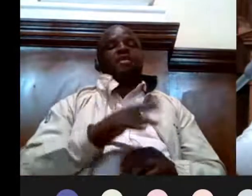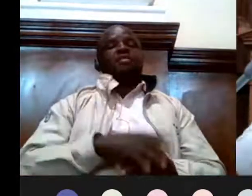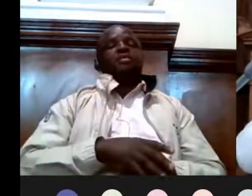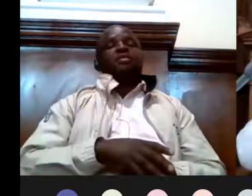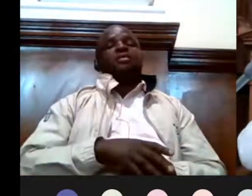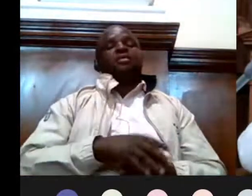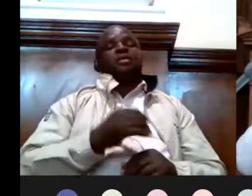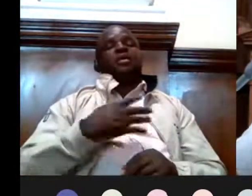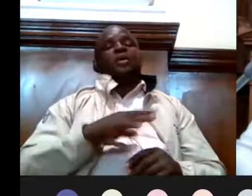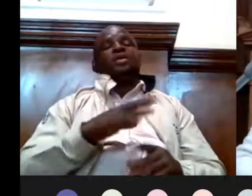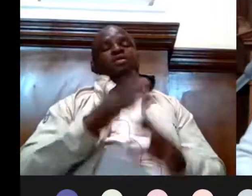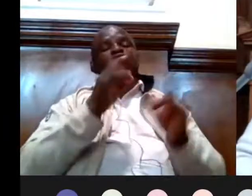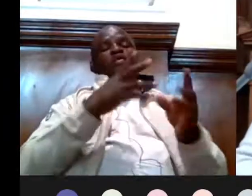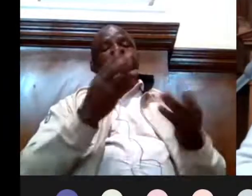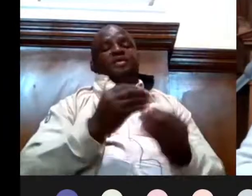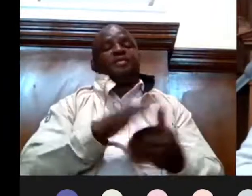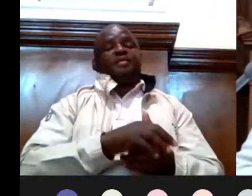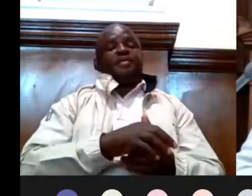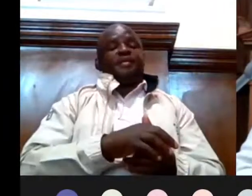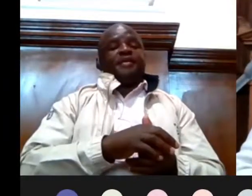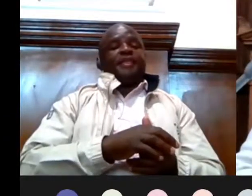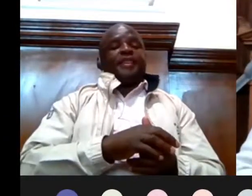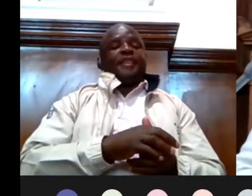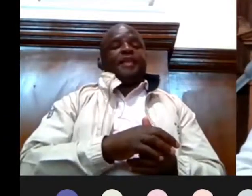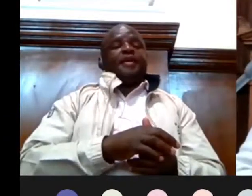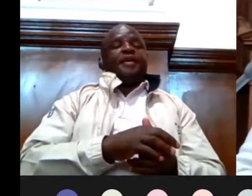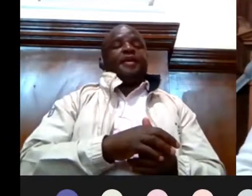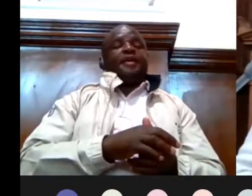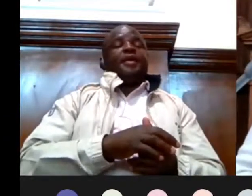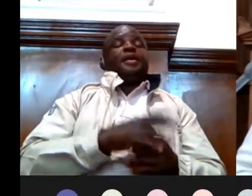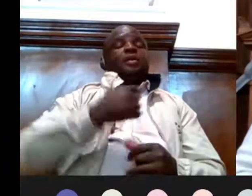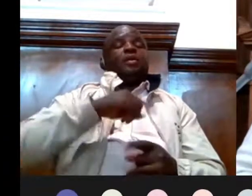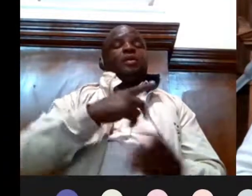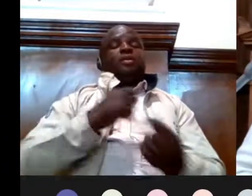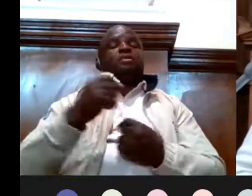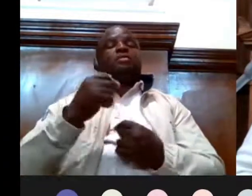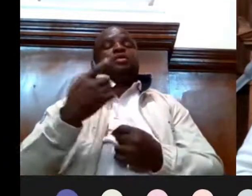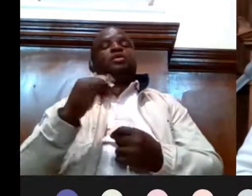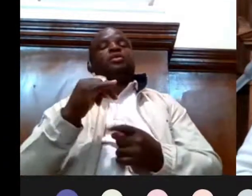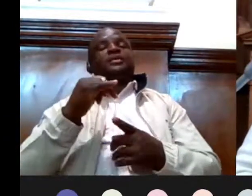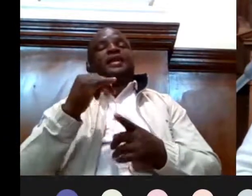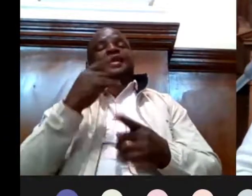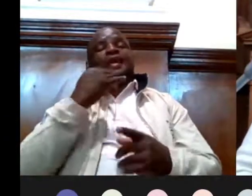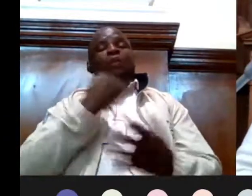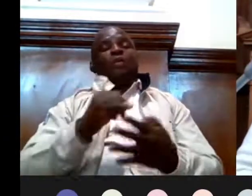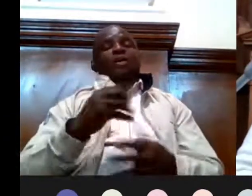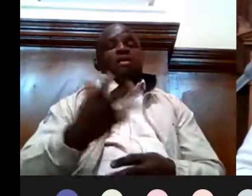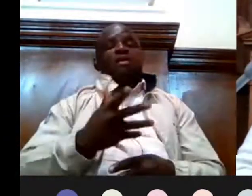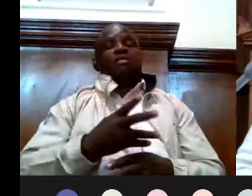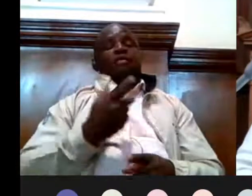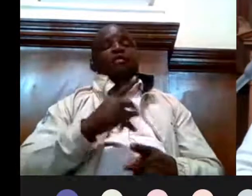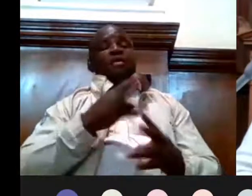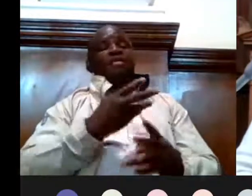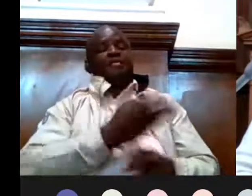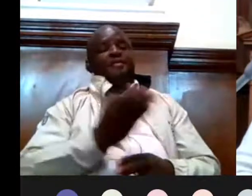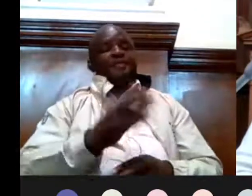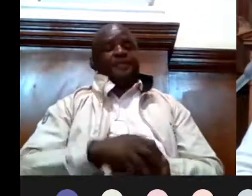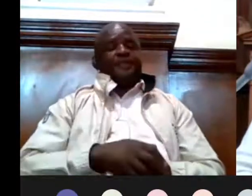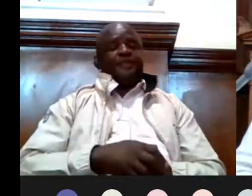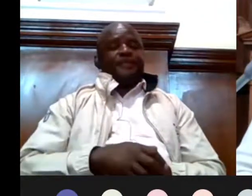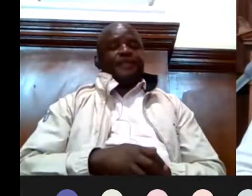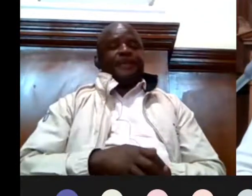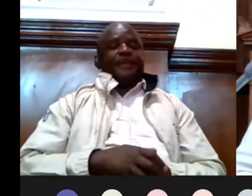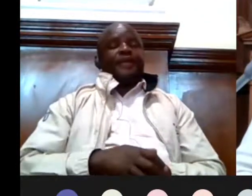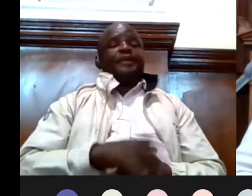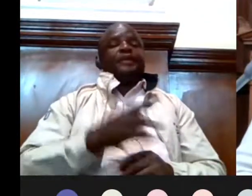let me tell you how we are making things worse for these courageous women. Let me tell you